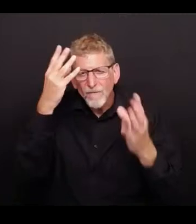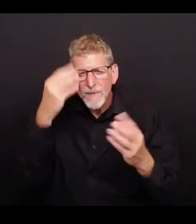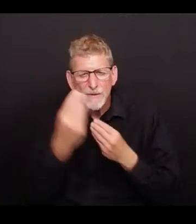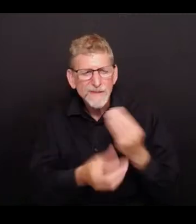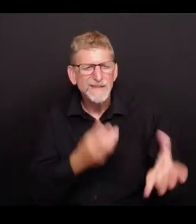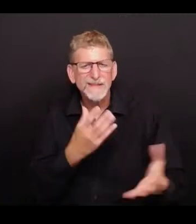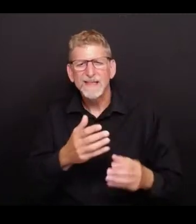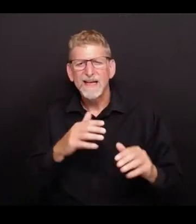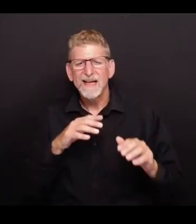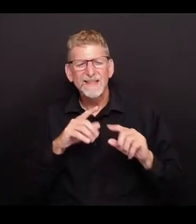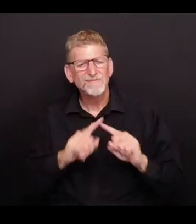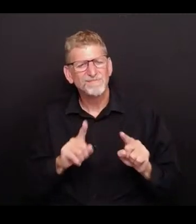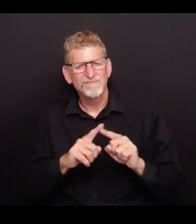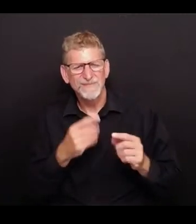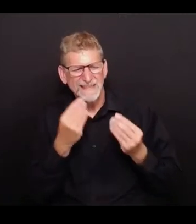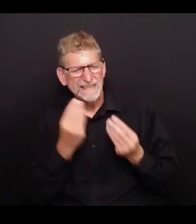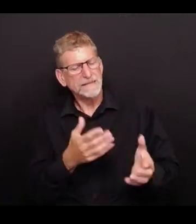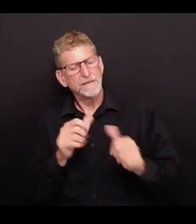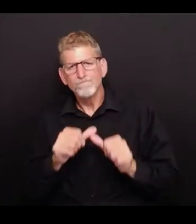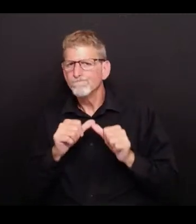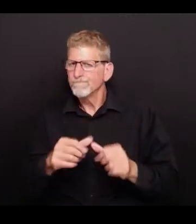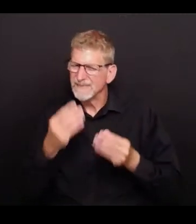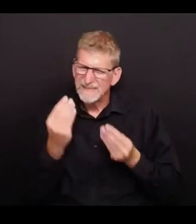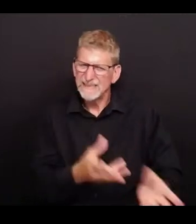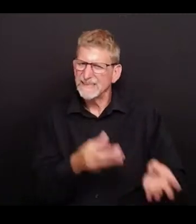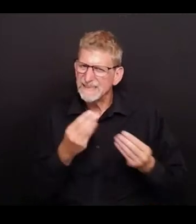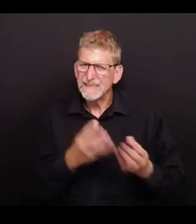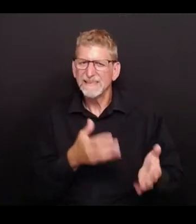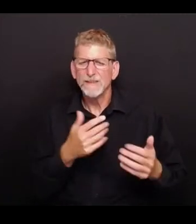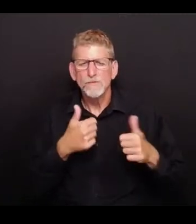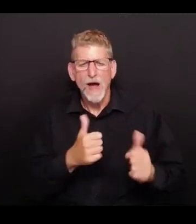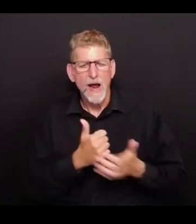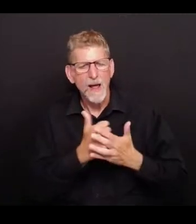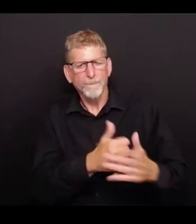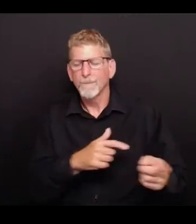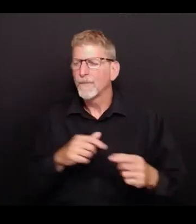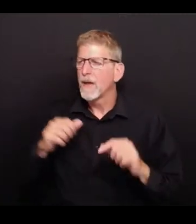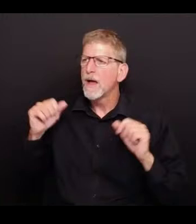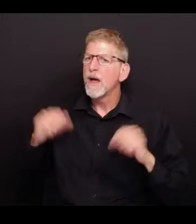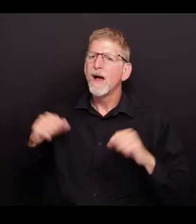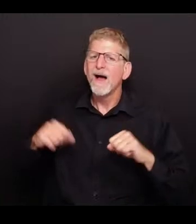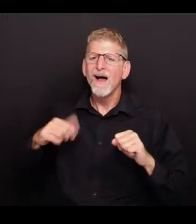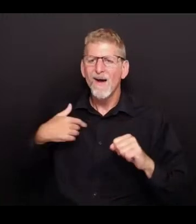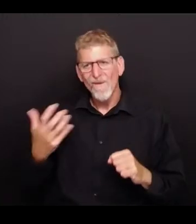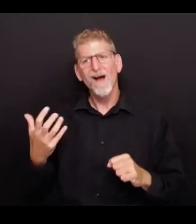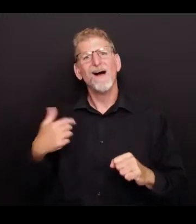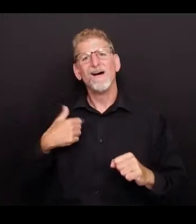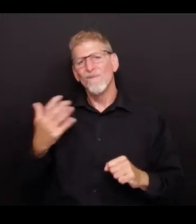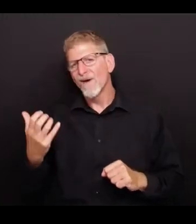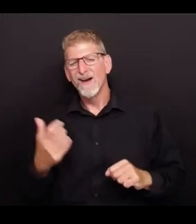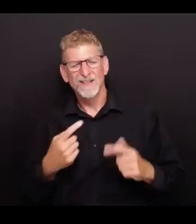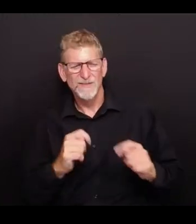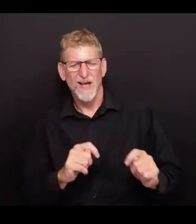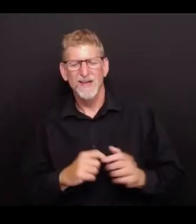at access of information in that area to try to help drive some of the gaps we see there too.